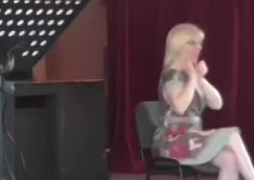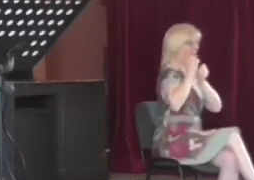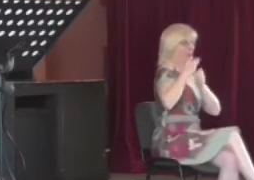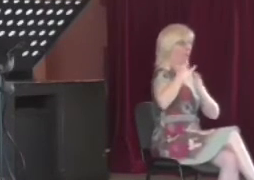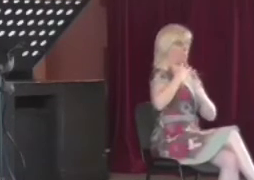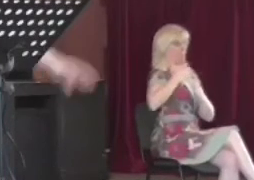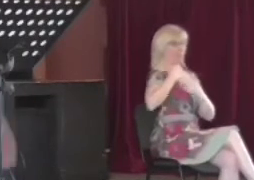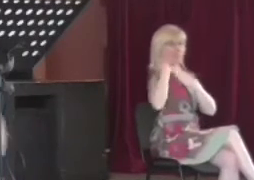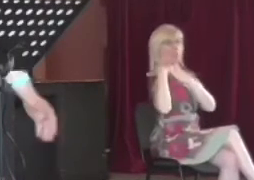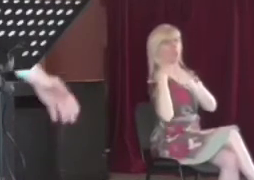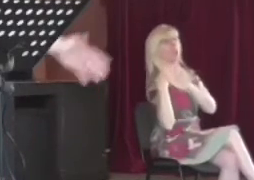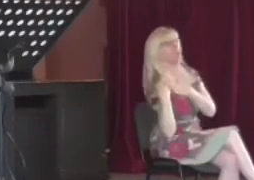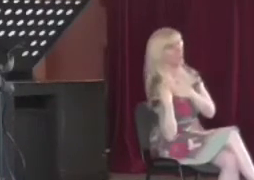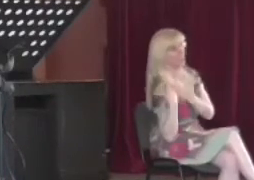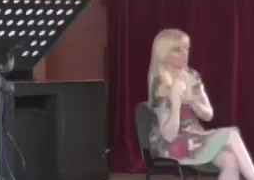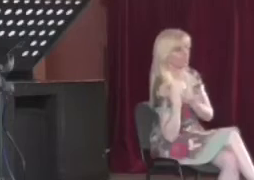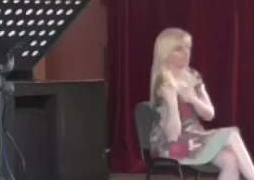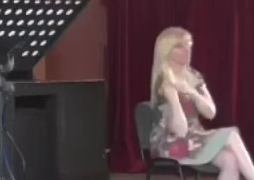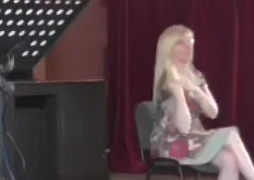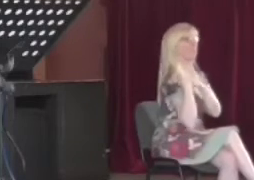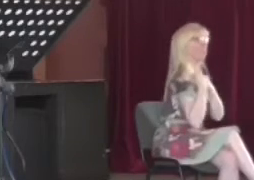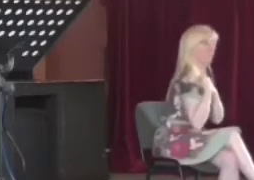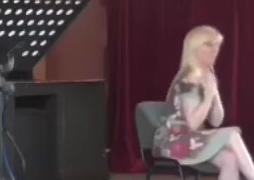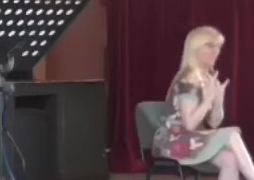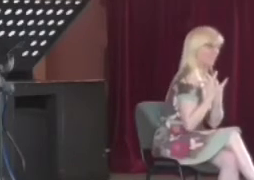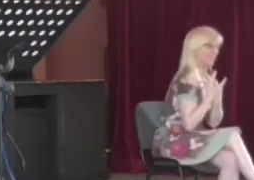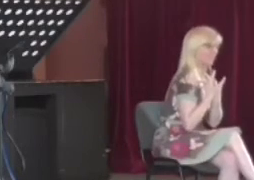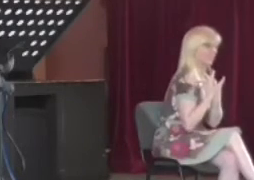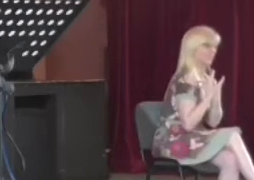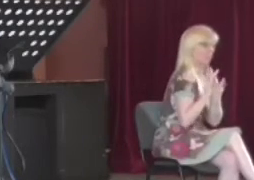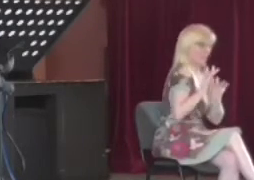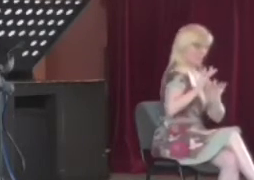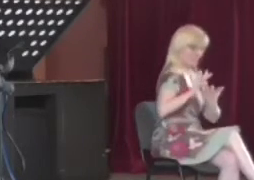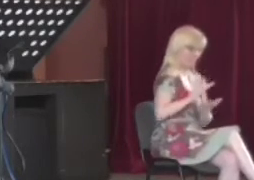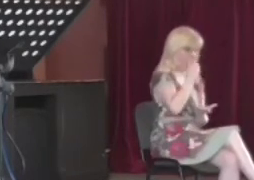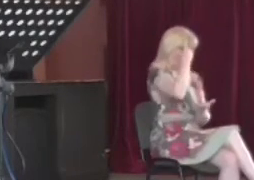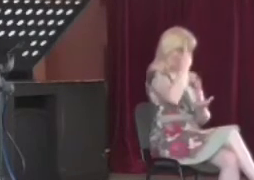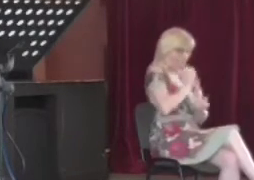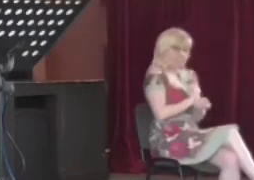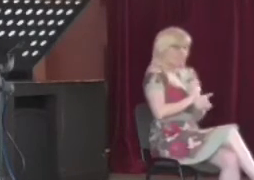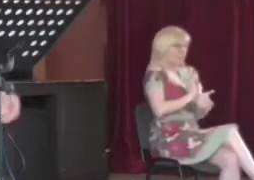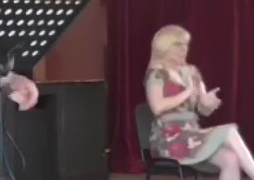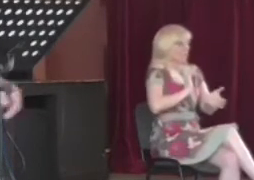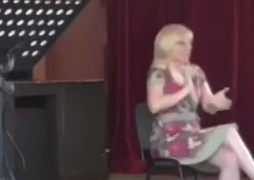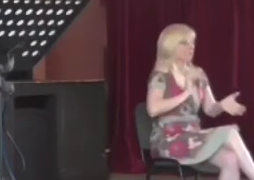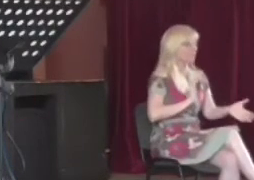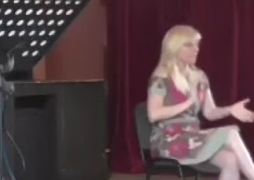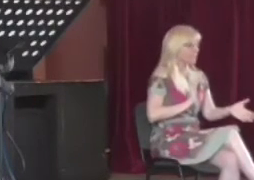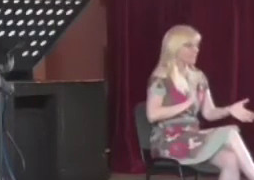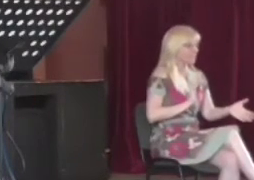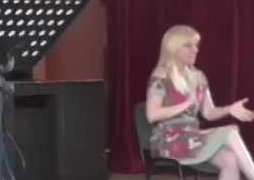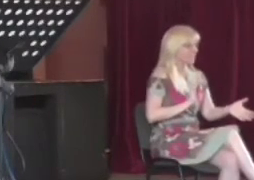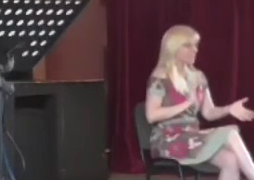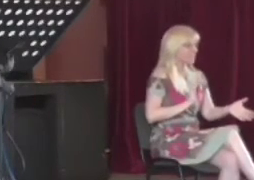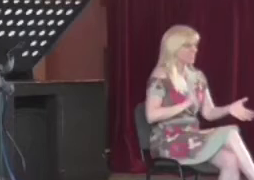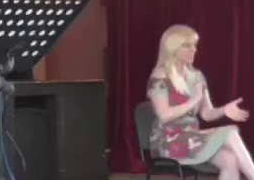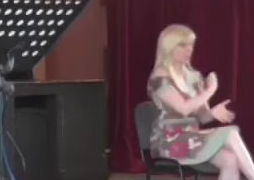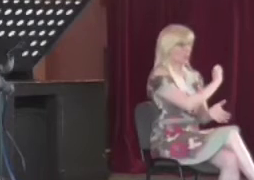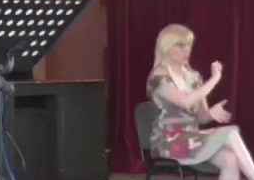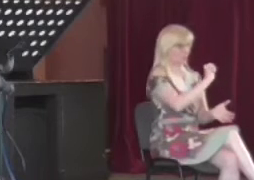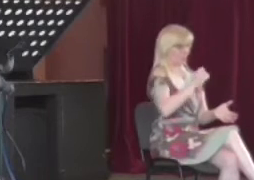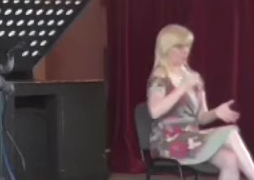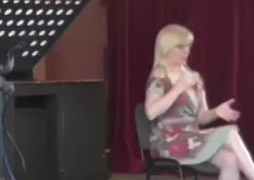I want to listen to Colin, I want to listen to Ruth, I want to listen to Christine, I want to listen to Alan. Why? Because they are filled with the power of the Spirit. They are